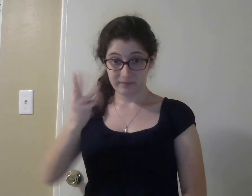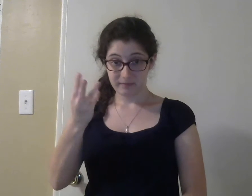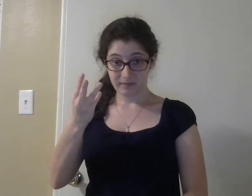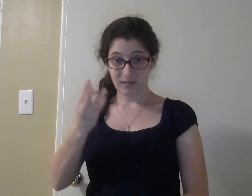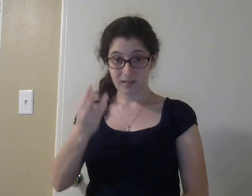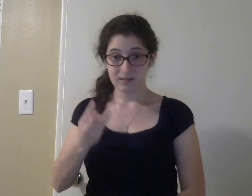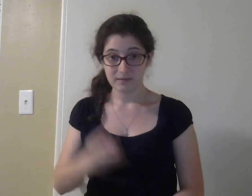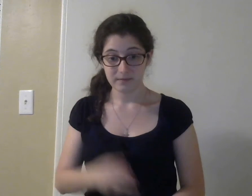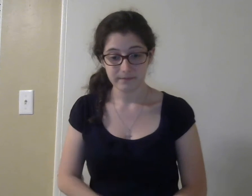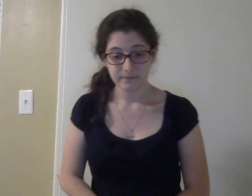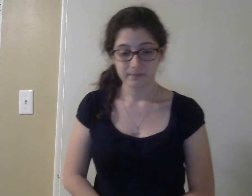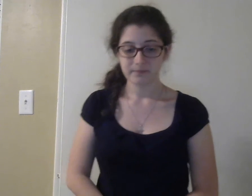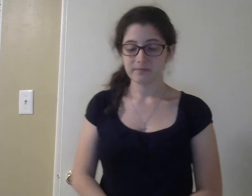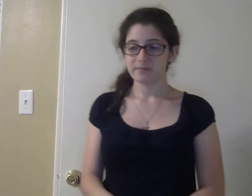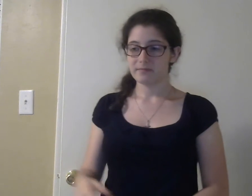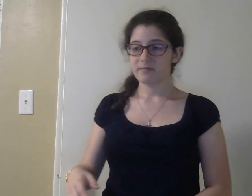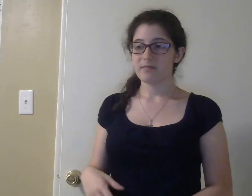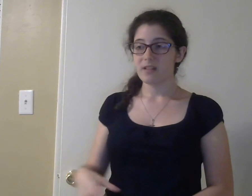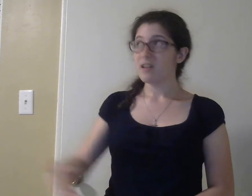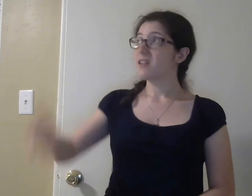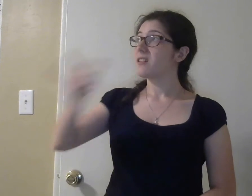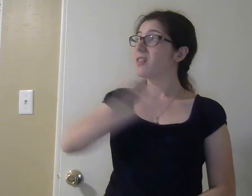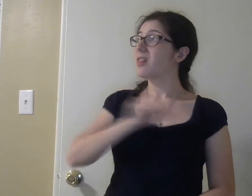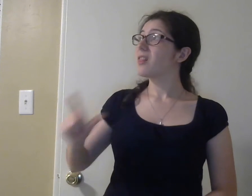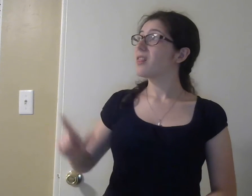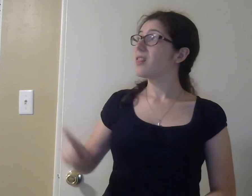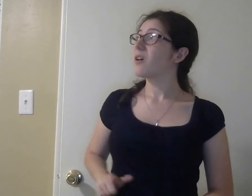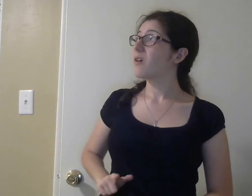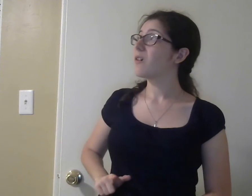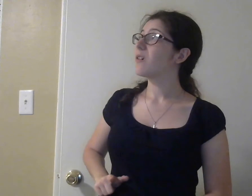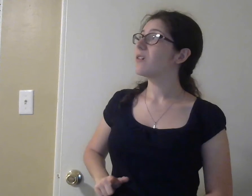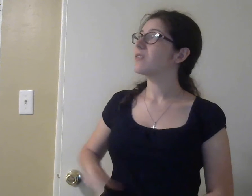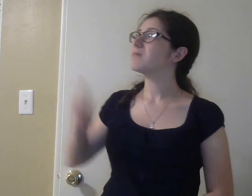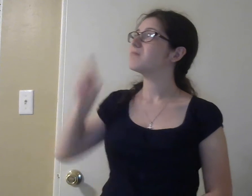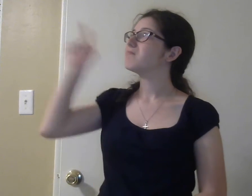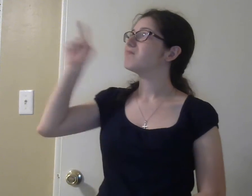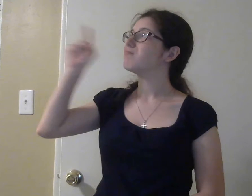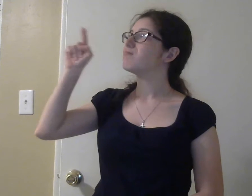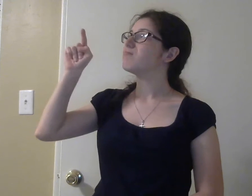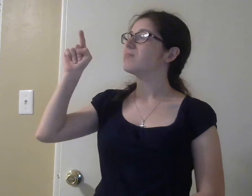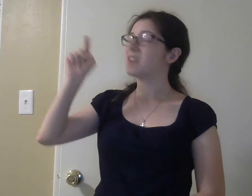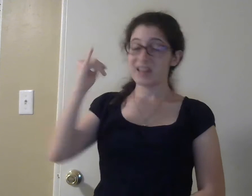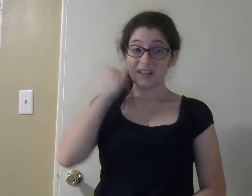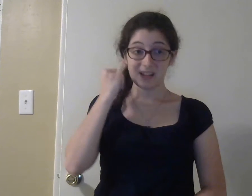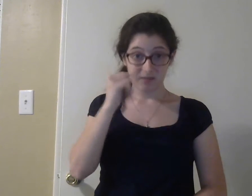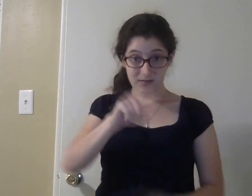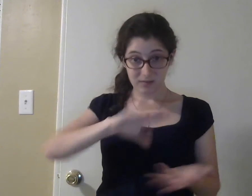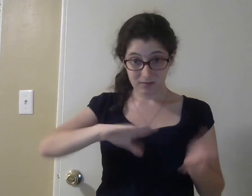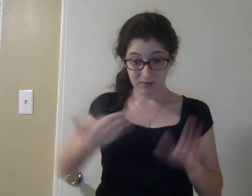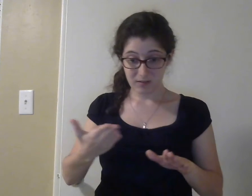will take care of your children if you die. No matter how you die, you might die of a heart attack this